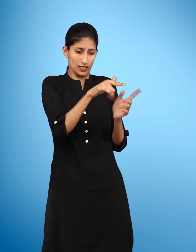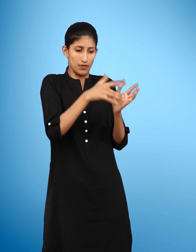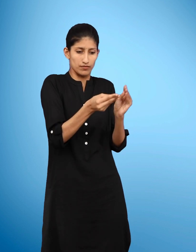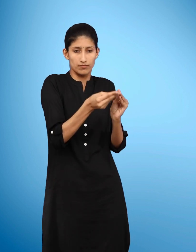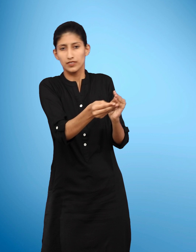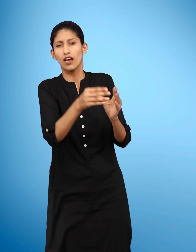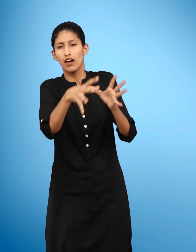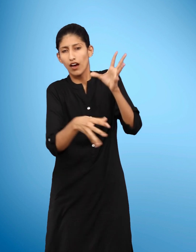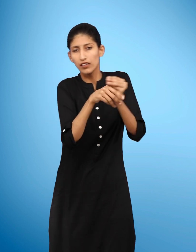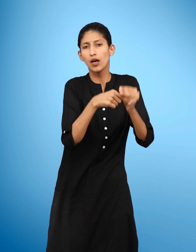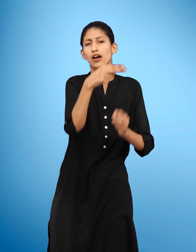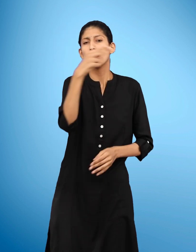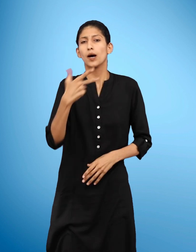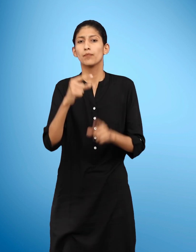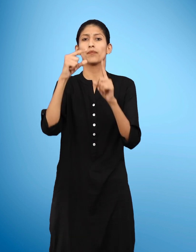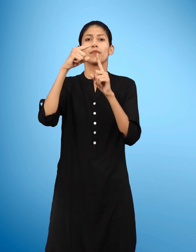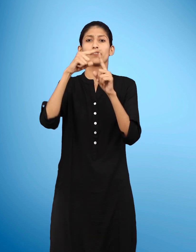Takshashila was also included in their kingdom.